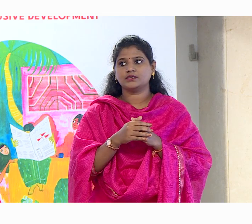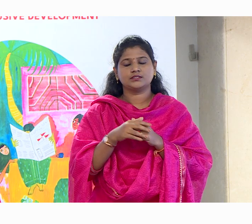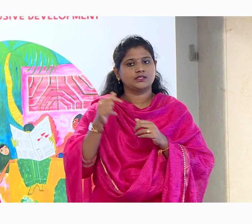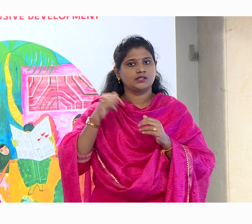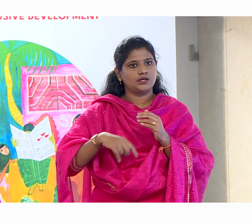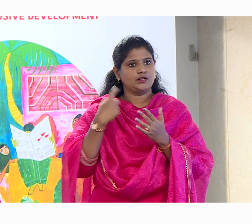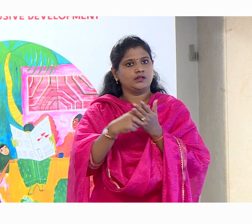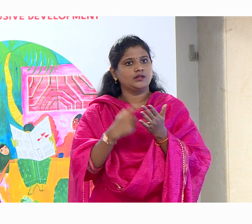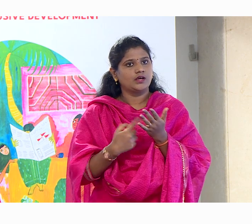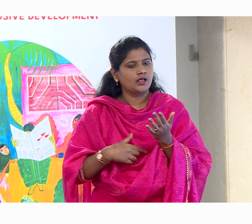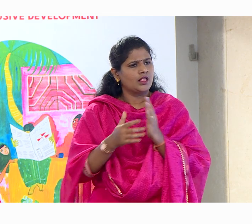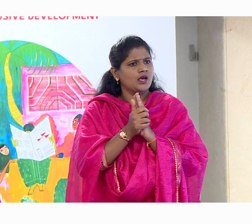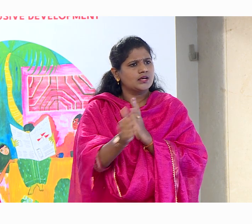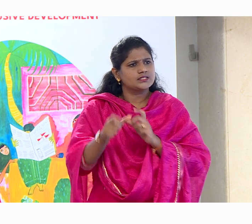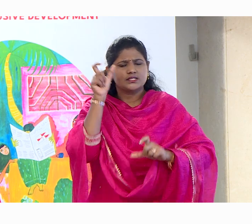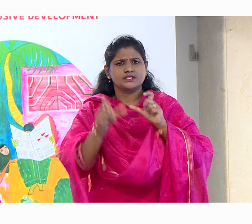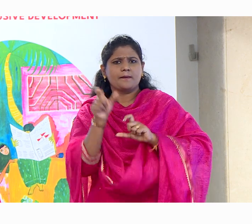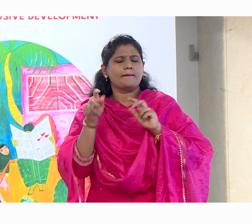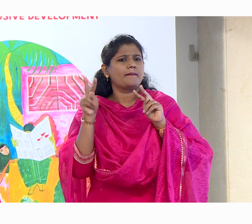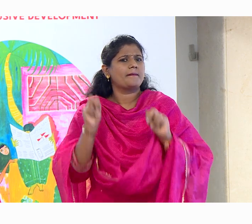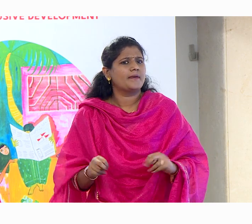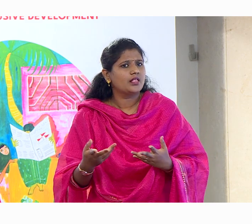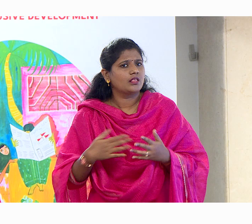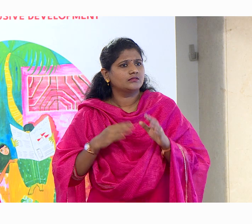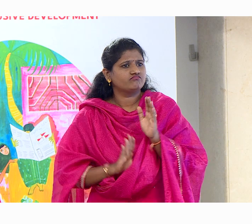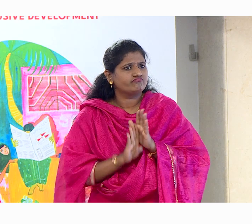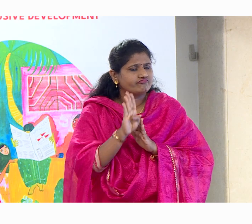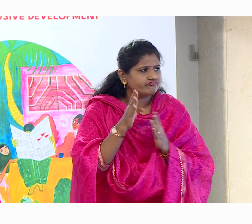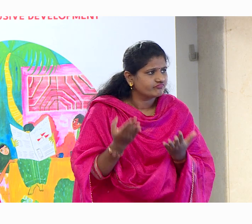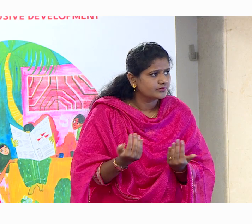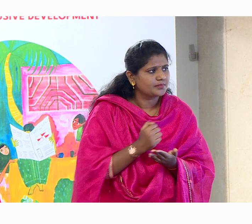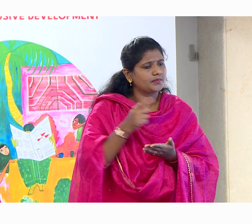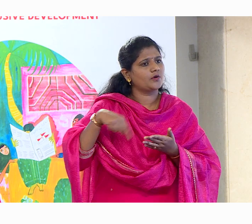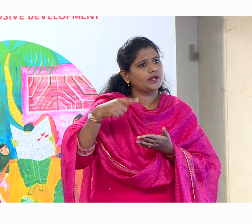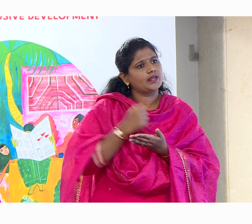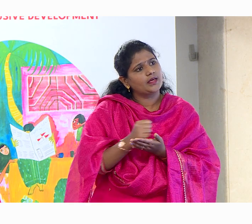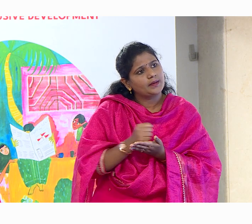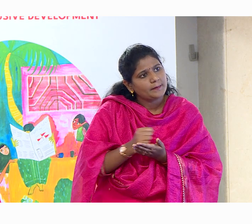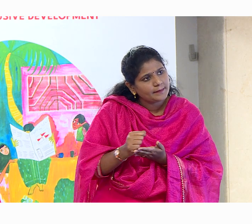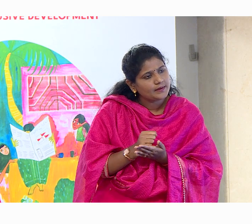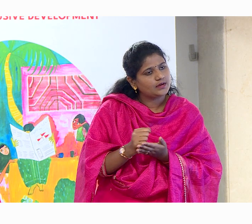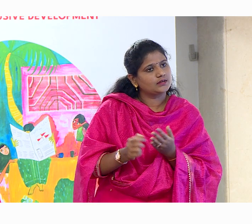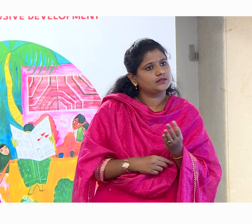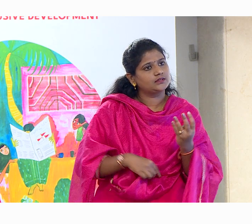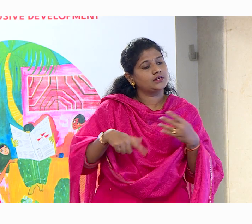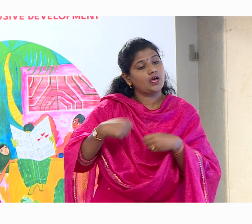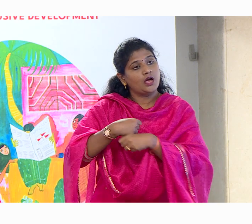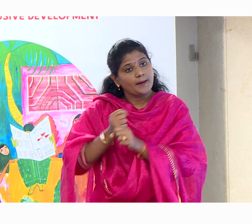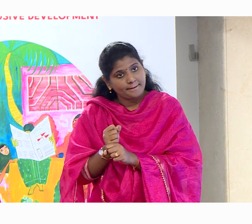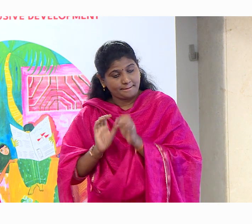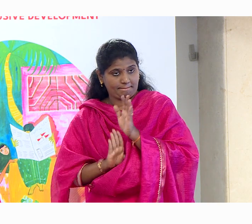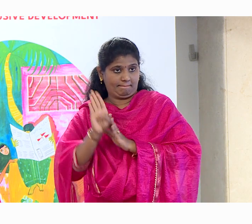services, and what skills people need to implement evidence in practice and also to make